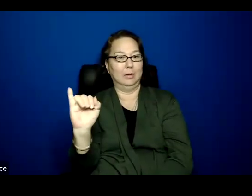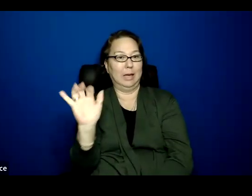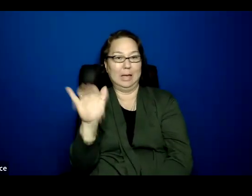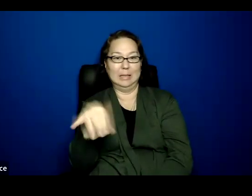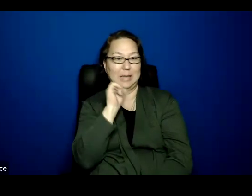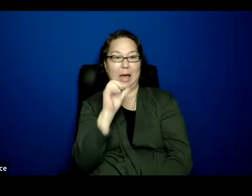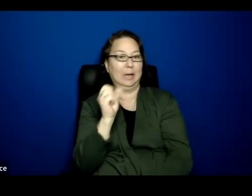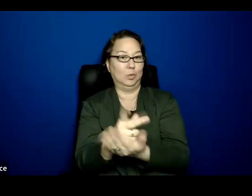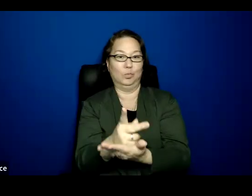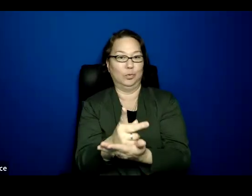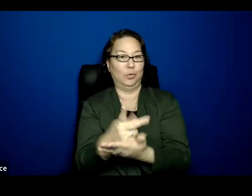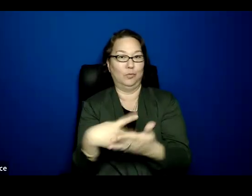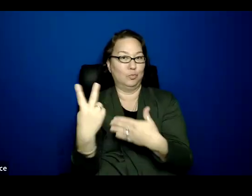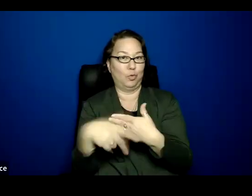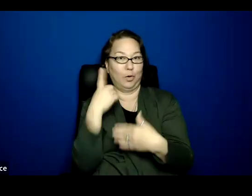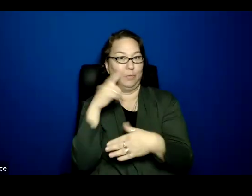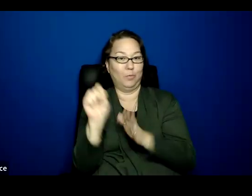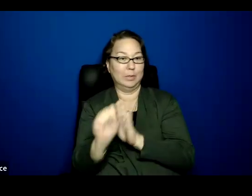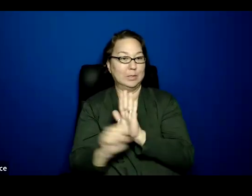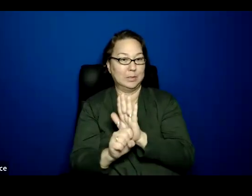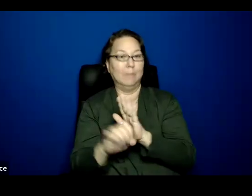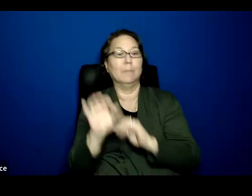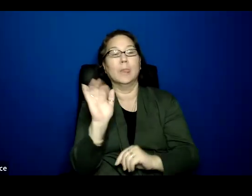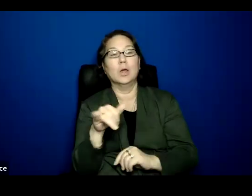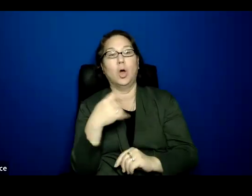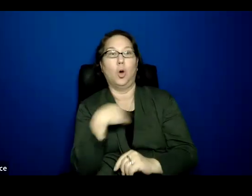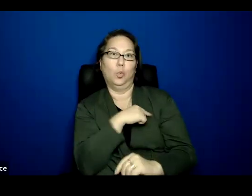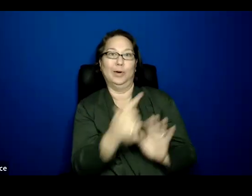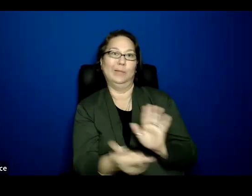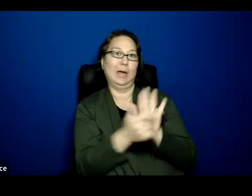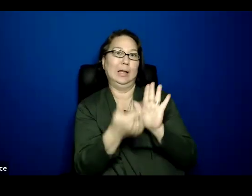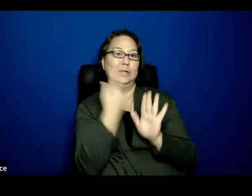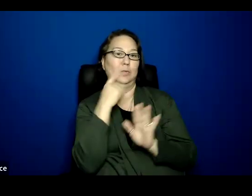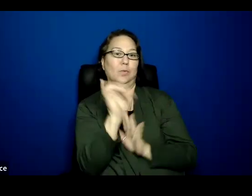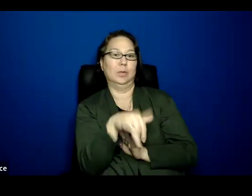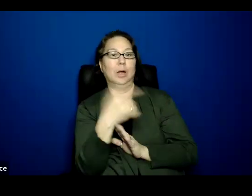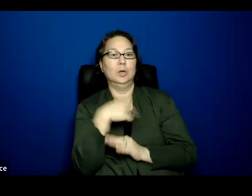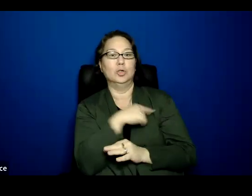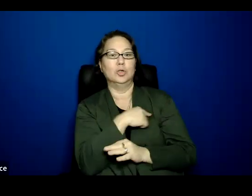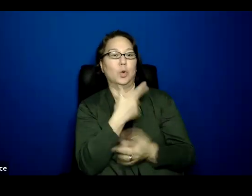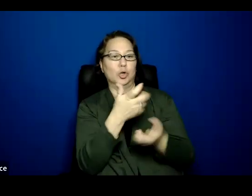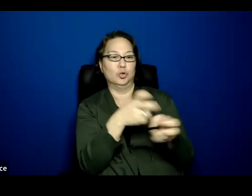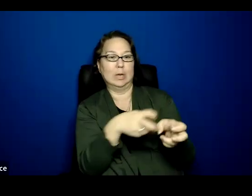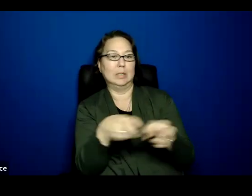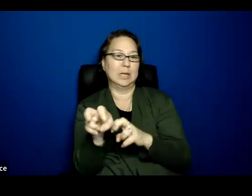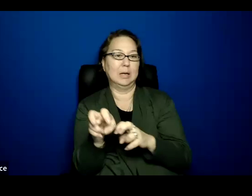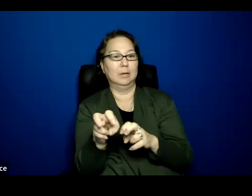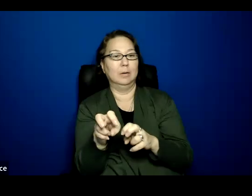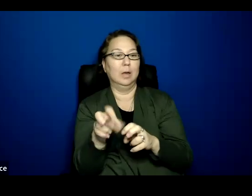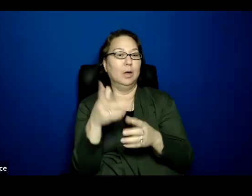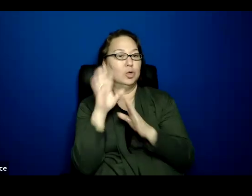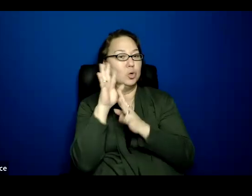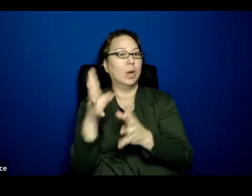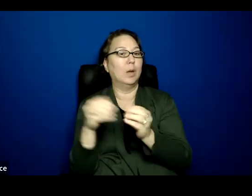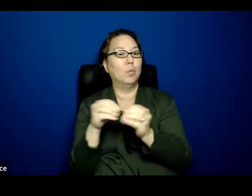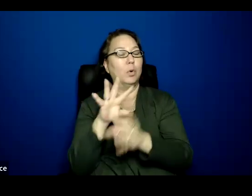are transitioning to creating more inclusive classrooms for our students across, we do see that 73% of our